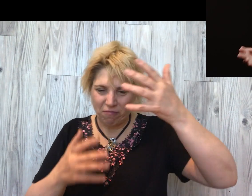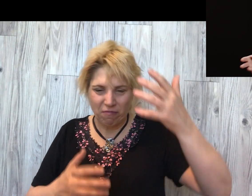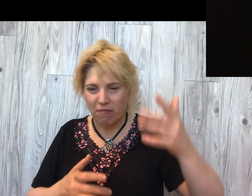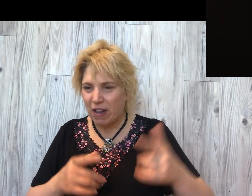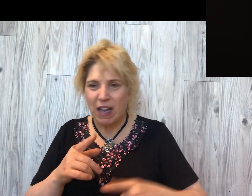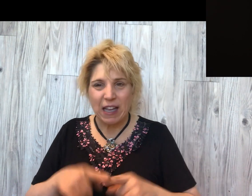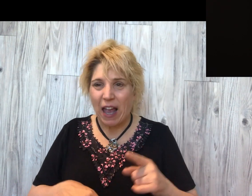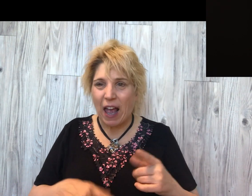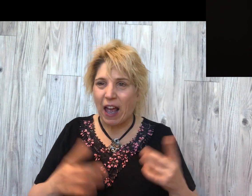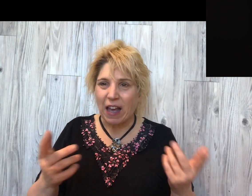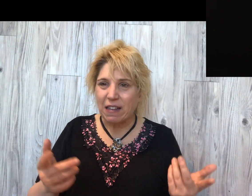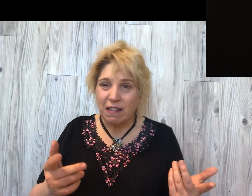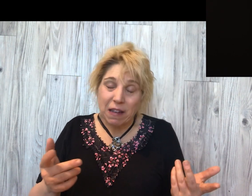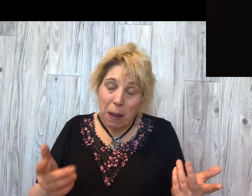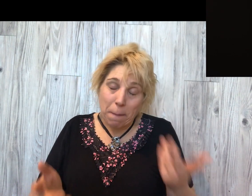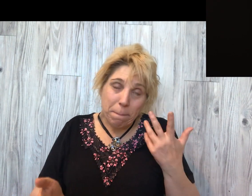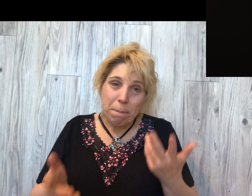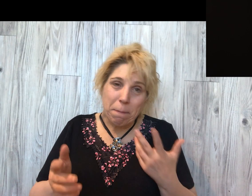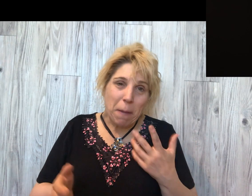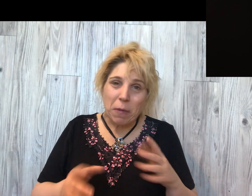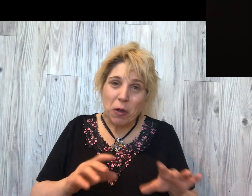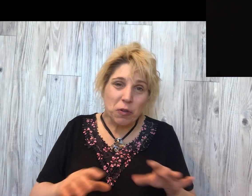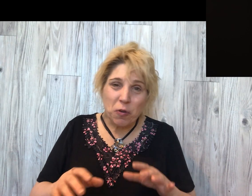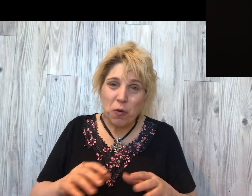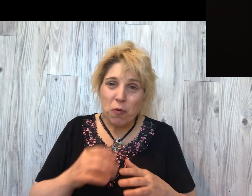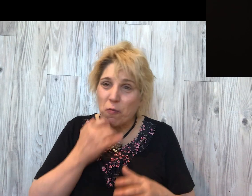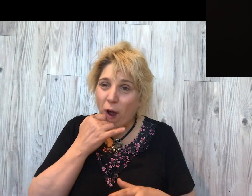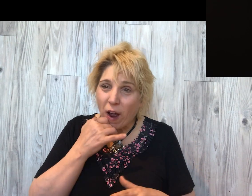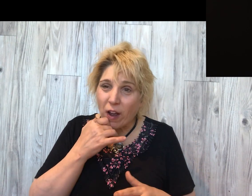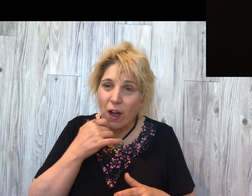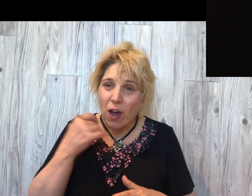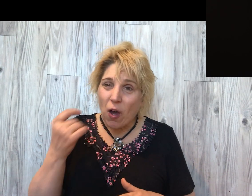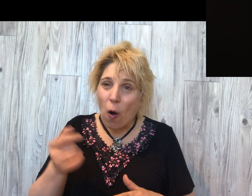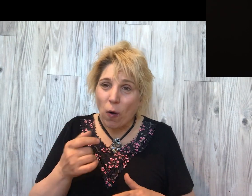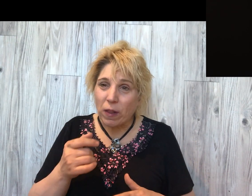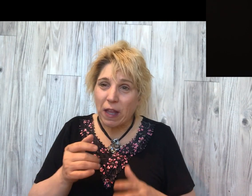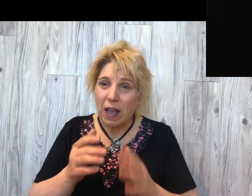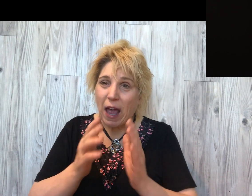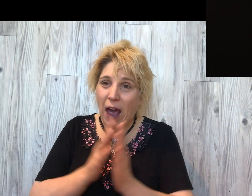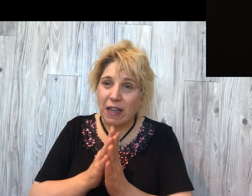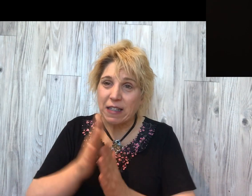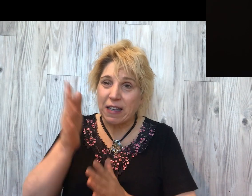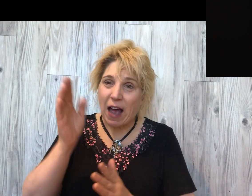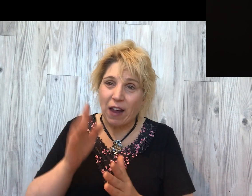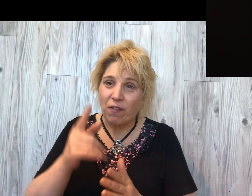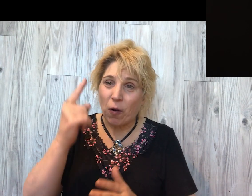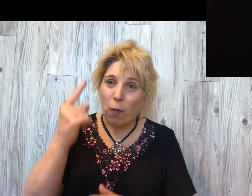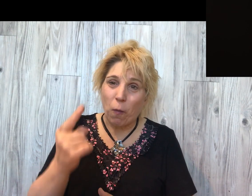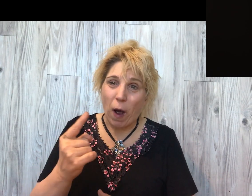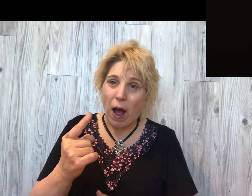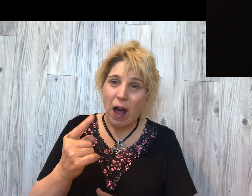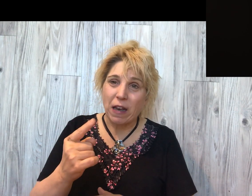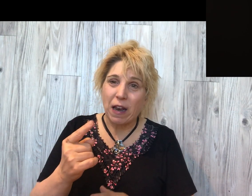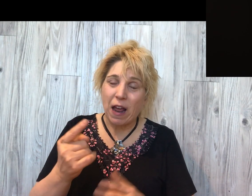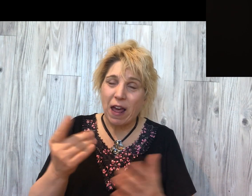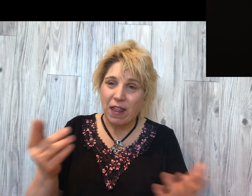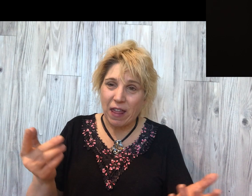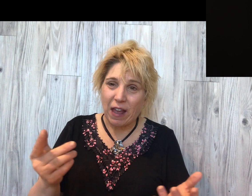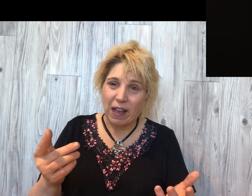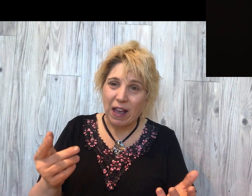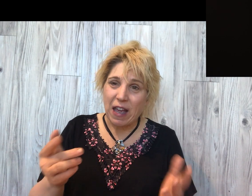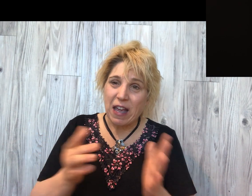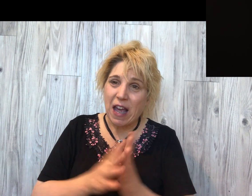He probably couldn't remember all the things that he'd done wrong. And he only asked God for one thing. He asked for